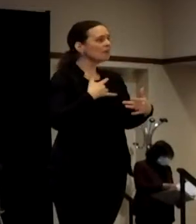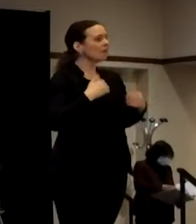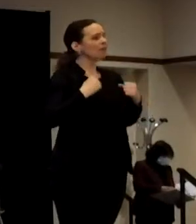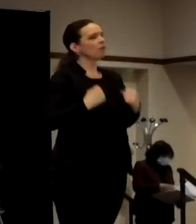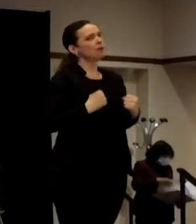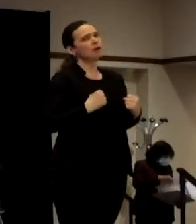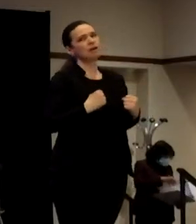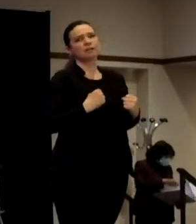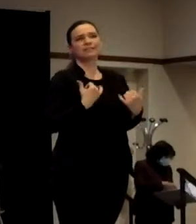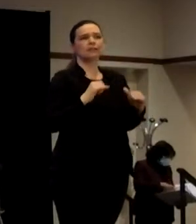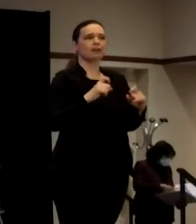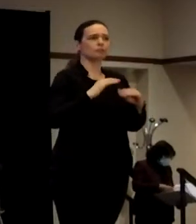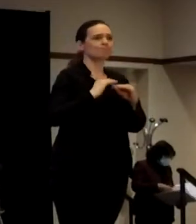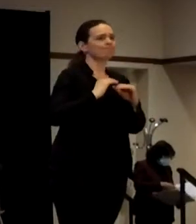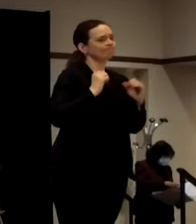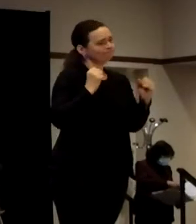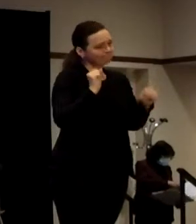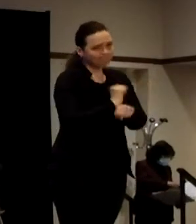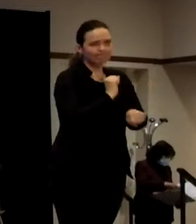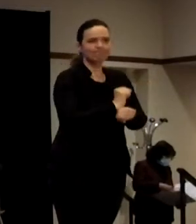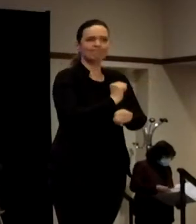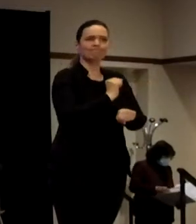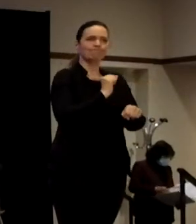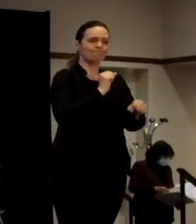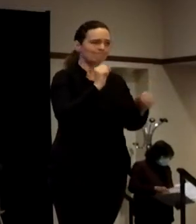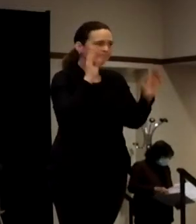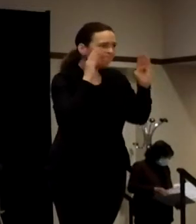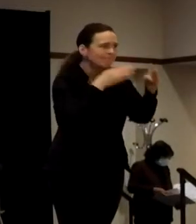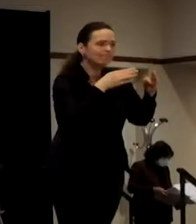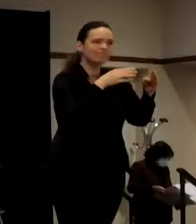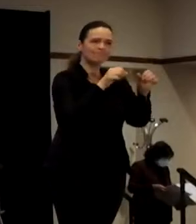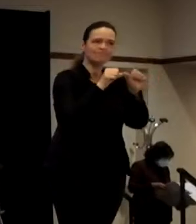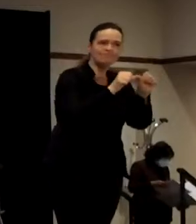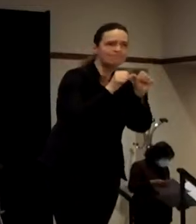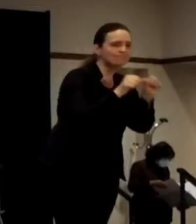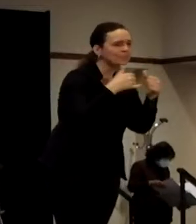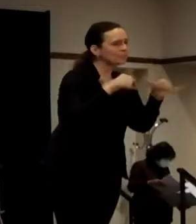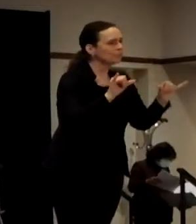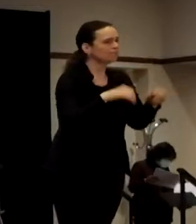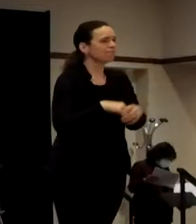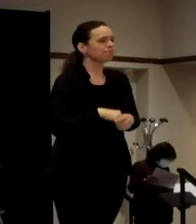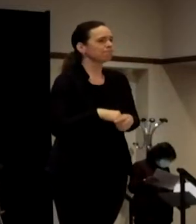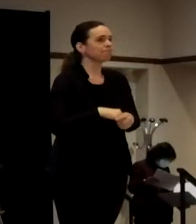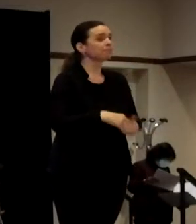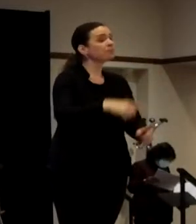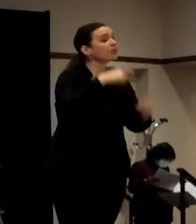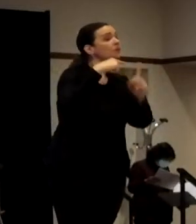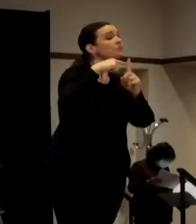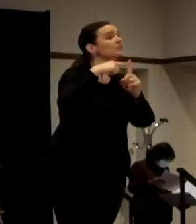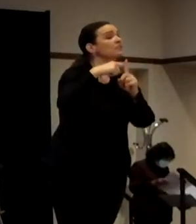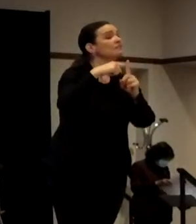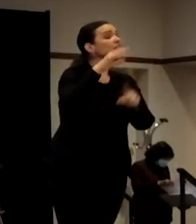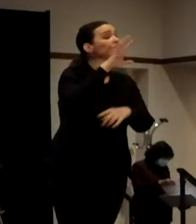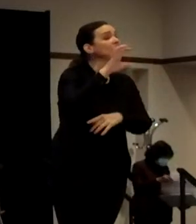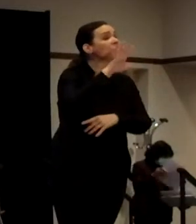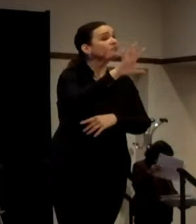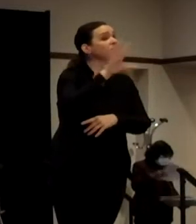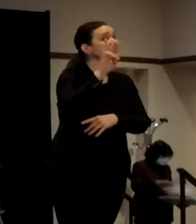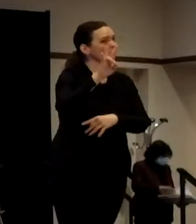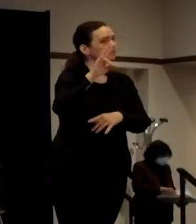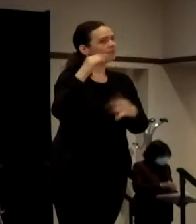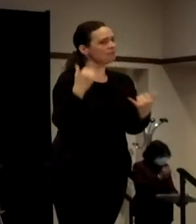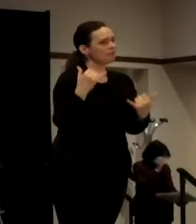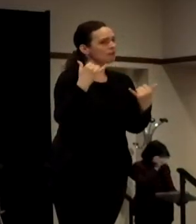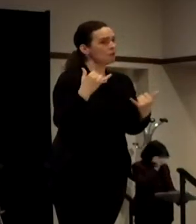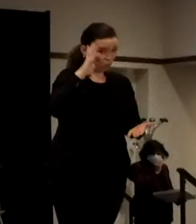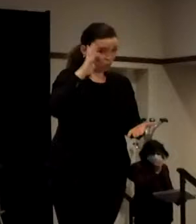confident. Active cases down to 557. I think that's the lowest we've been in a period of time. Again, the more daily cases